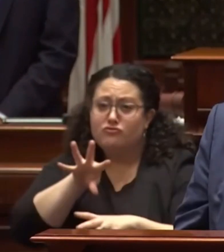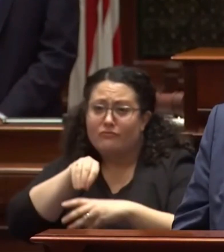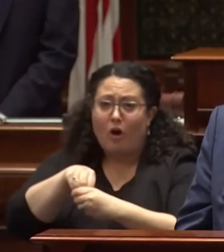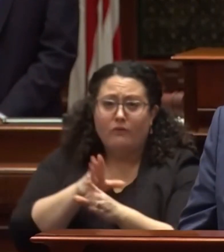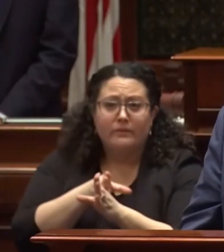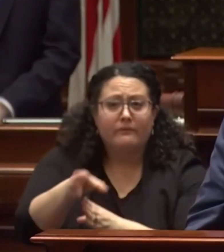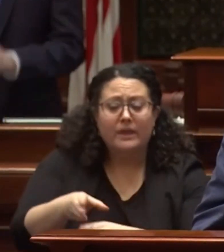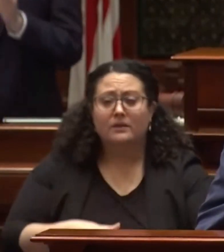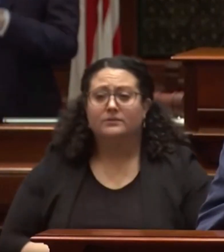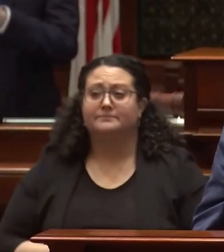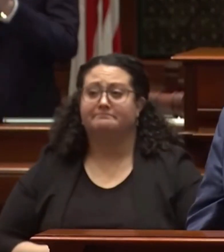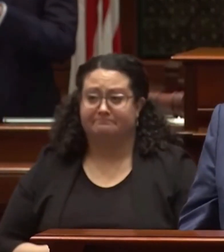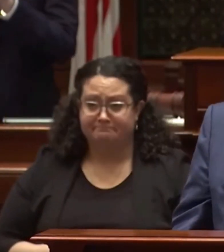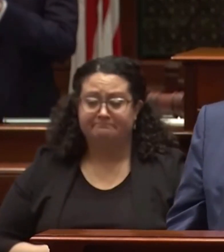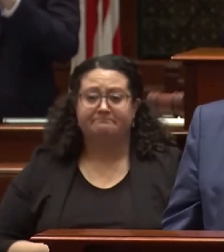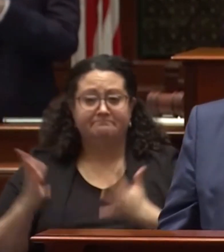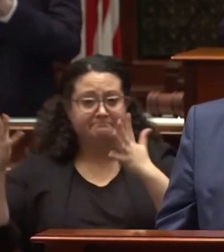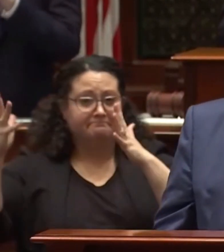the field.